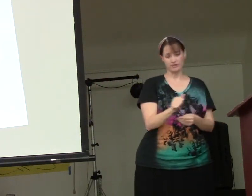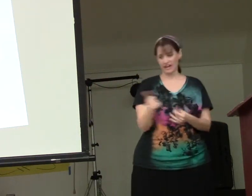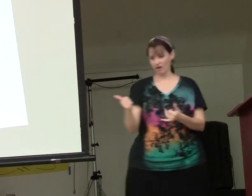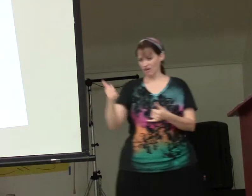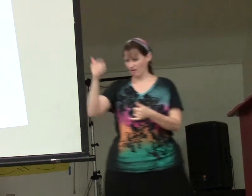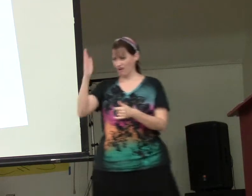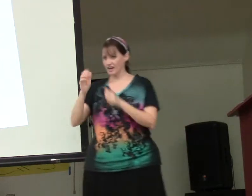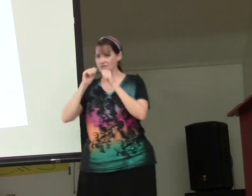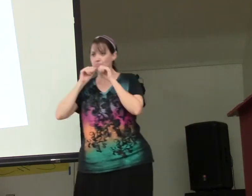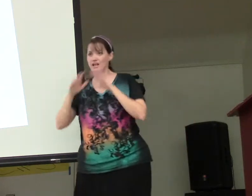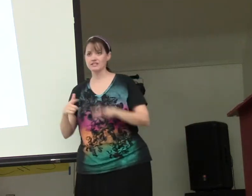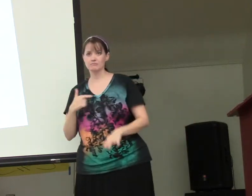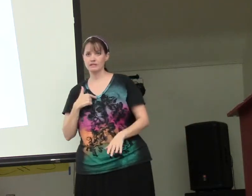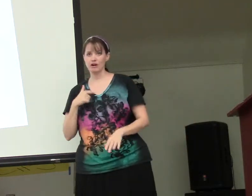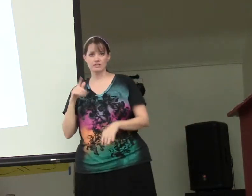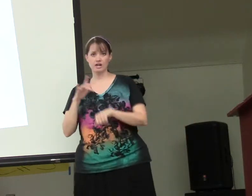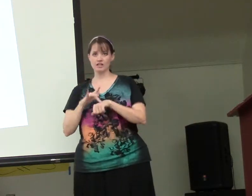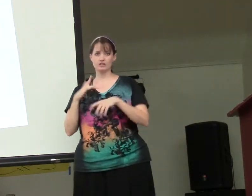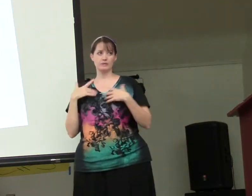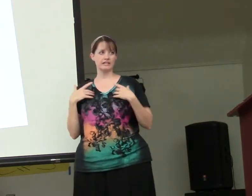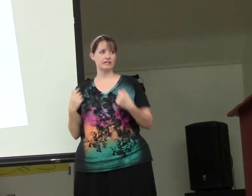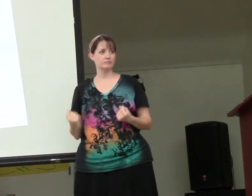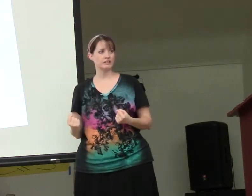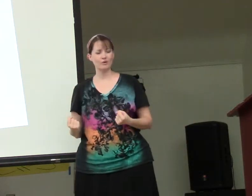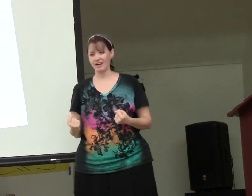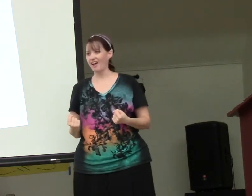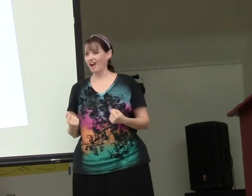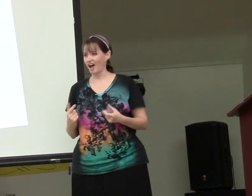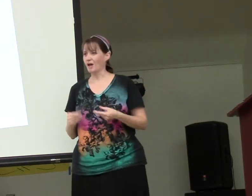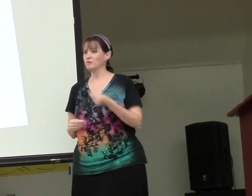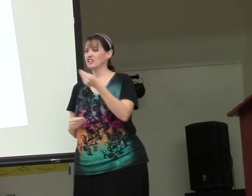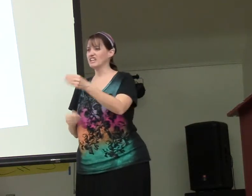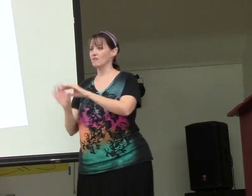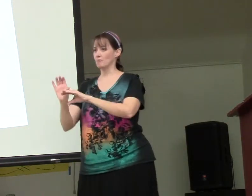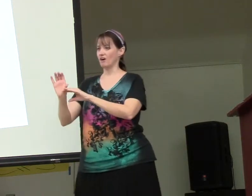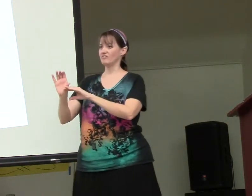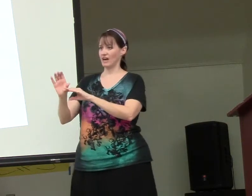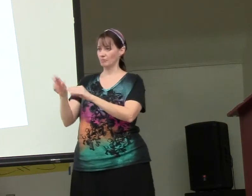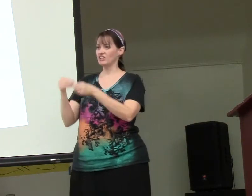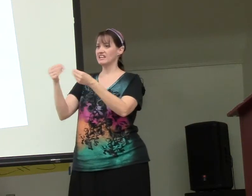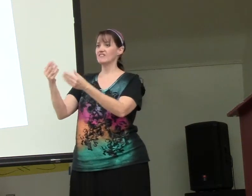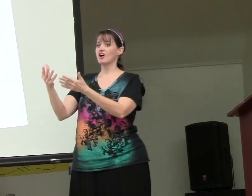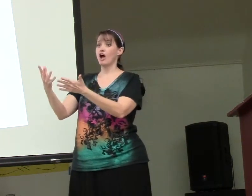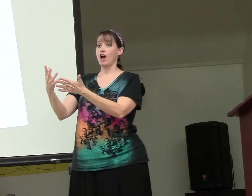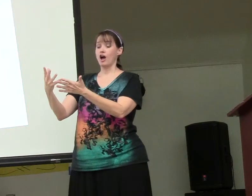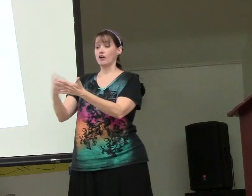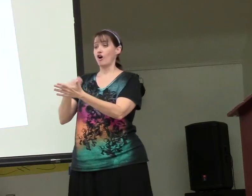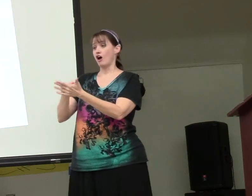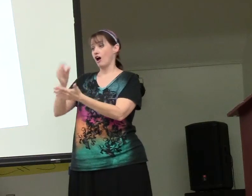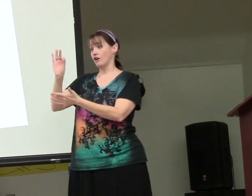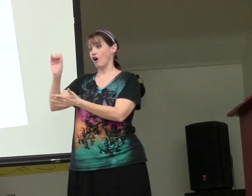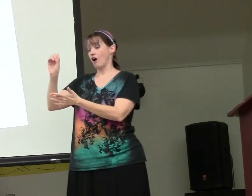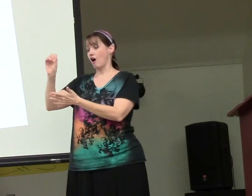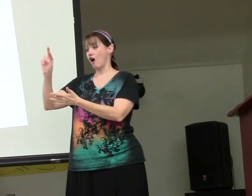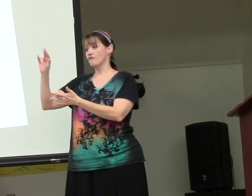I'll give my tithe, but now God has blessed me. God touched me and healed me. You know what? I'm going to give above that. I'm going to give an